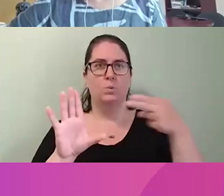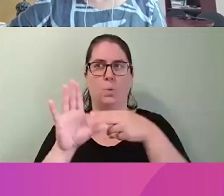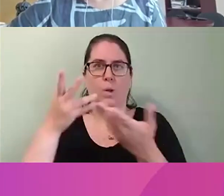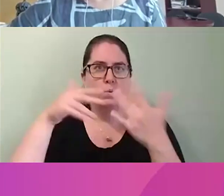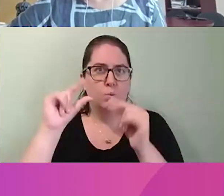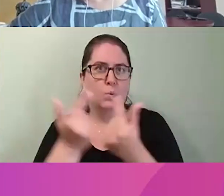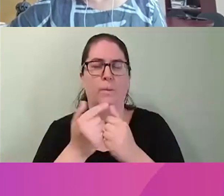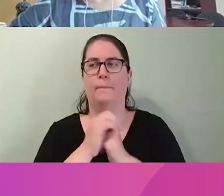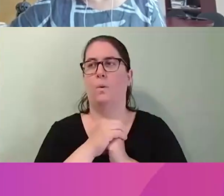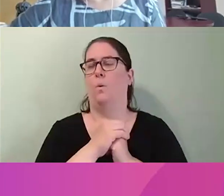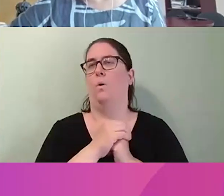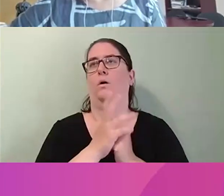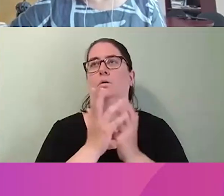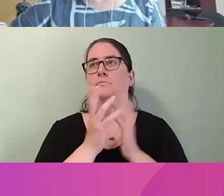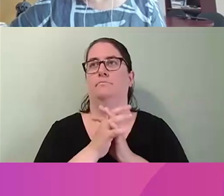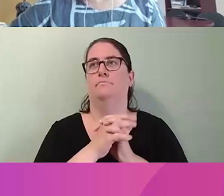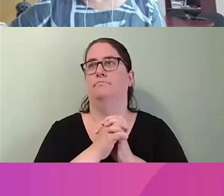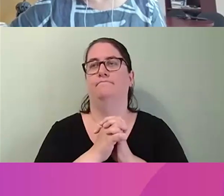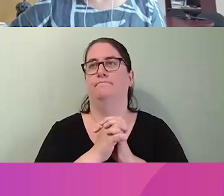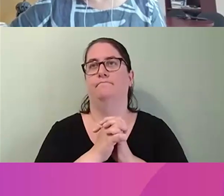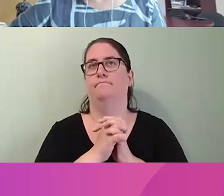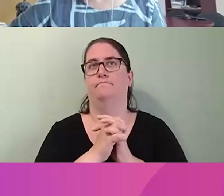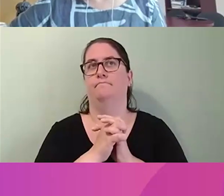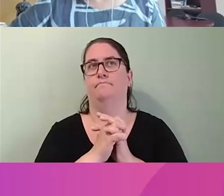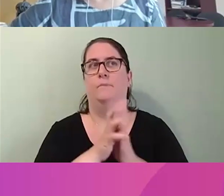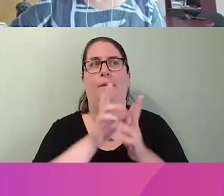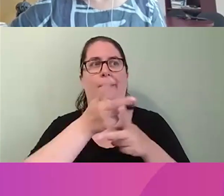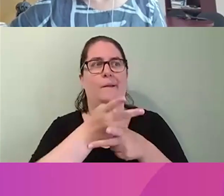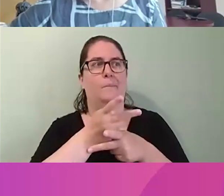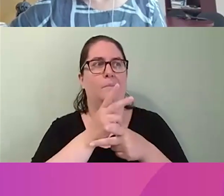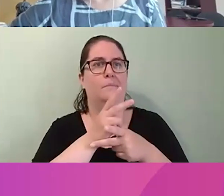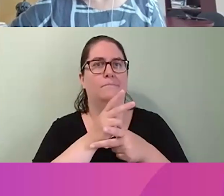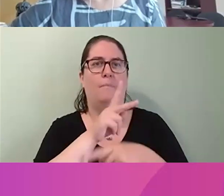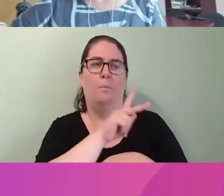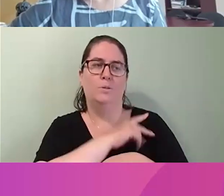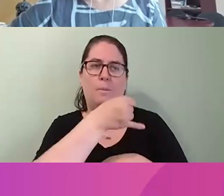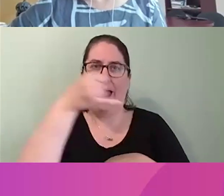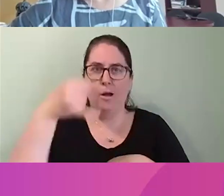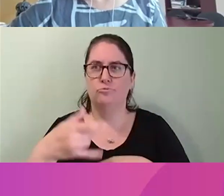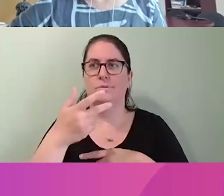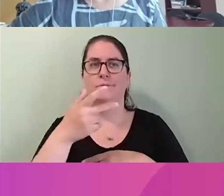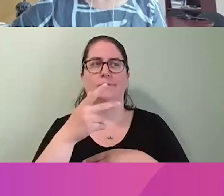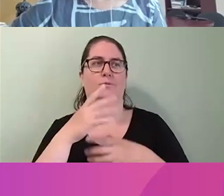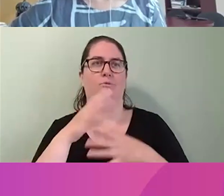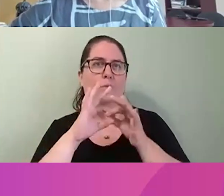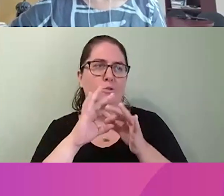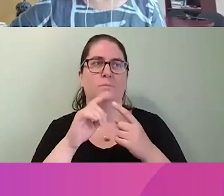group, or even just working on maintaining like personal boundaries and relationships and self-care.